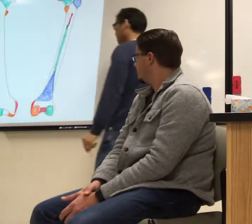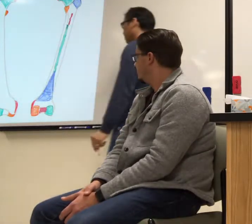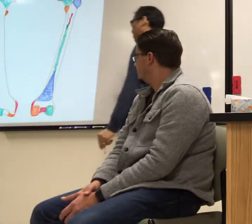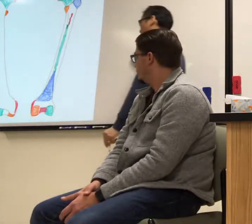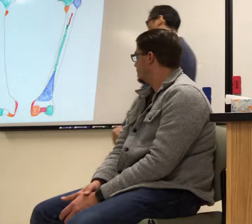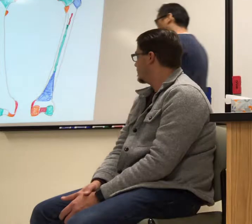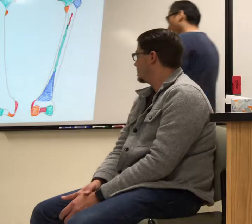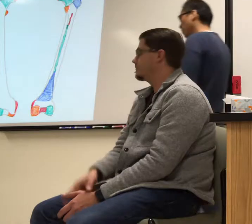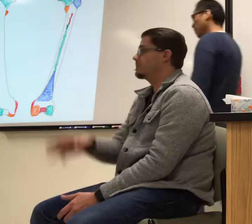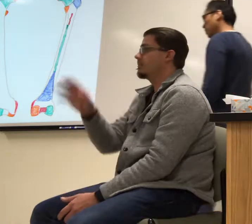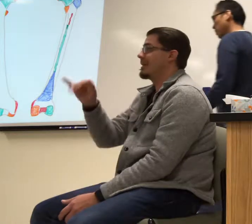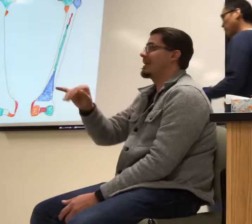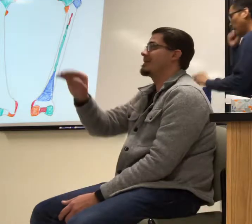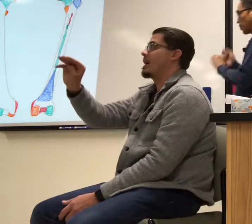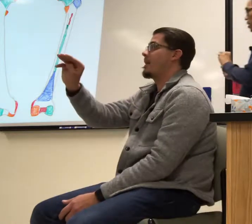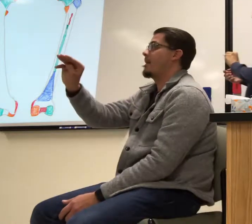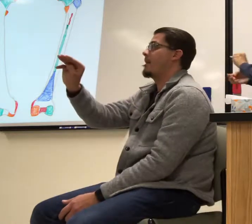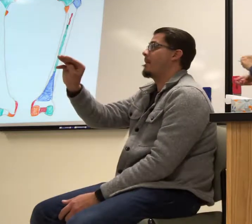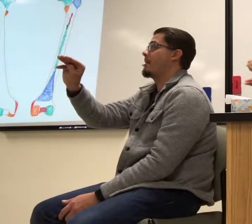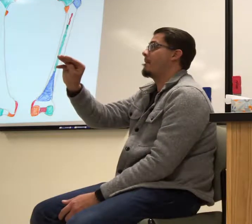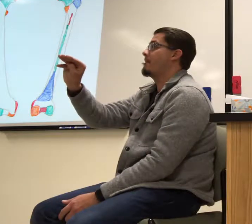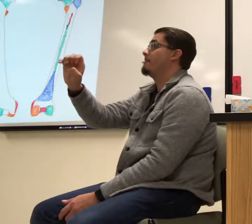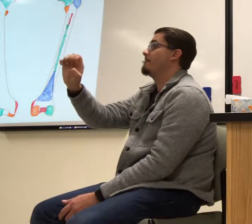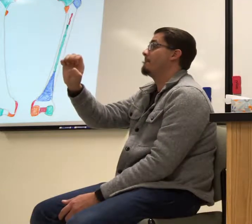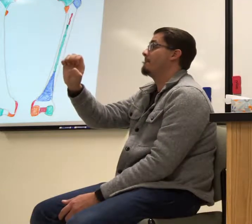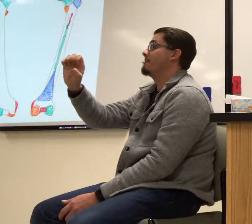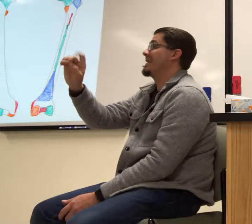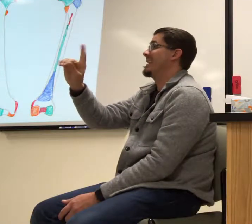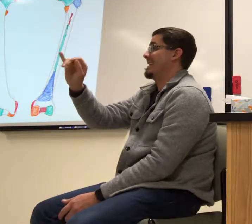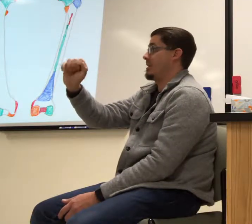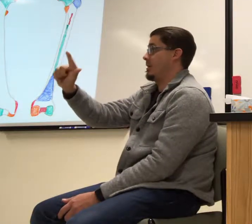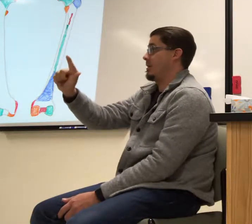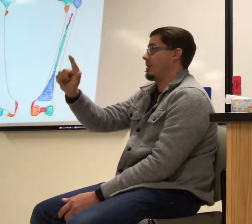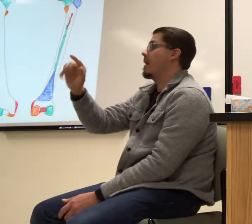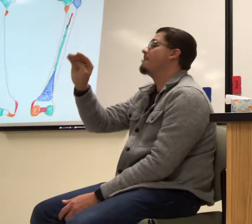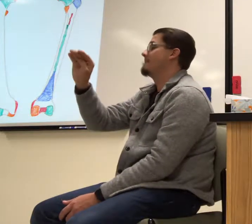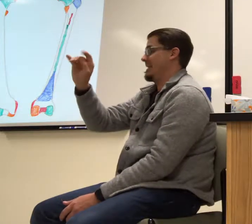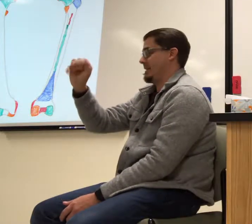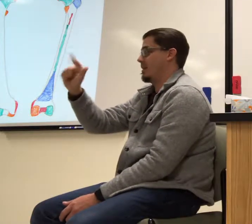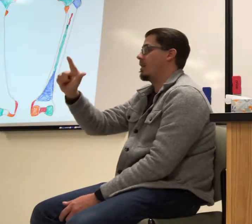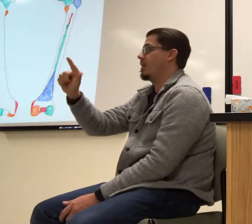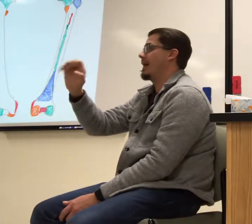Okay, so that's the medial epicondyle. So the lateral epicondyle